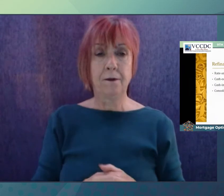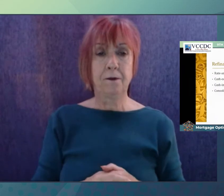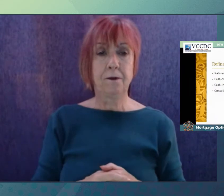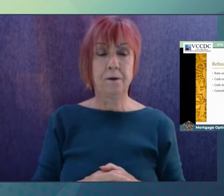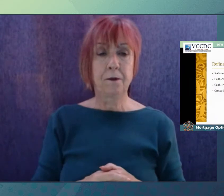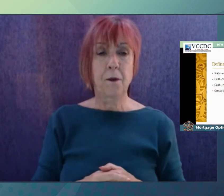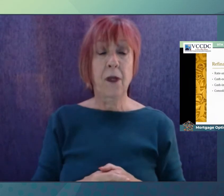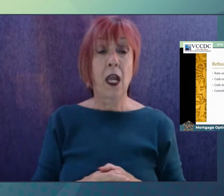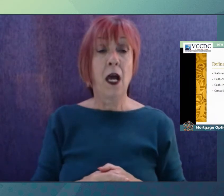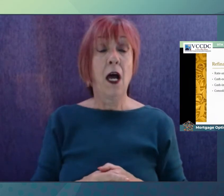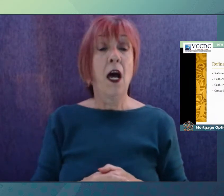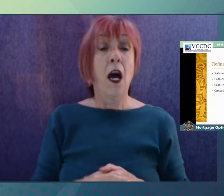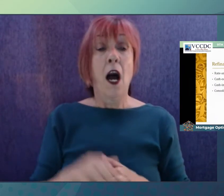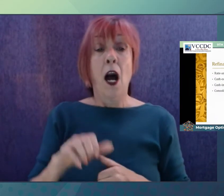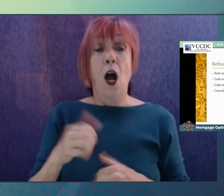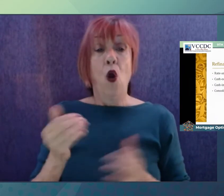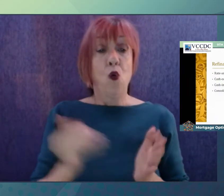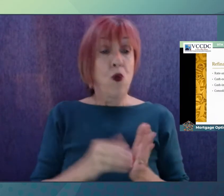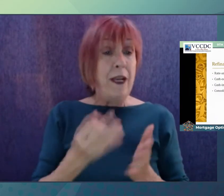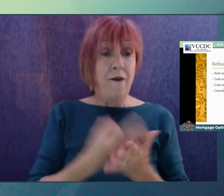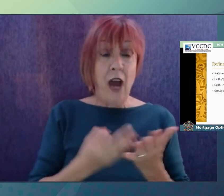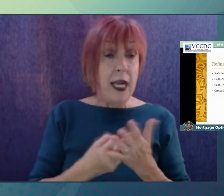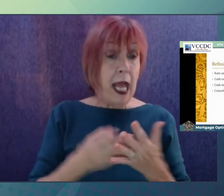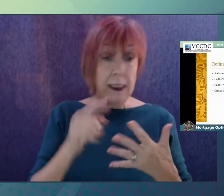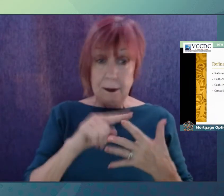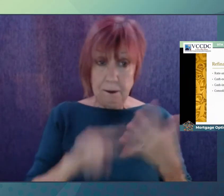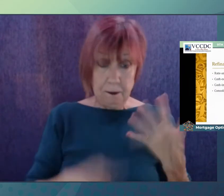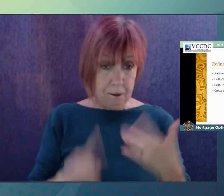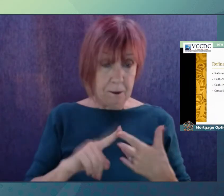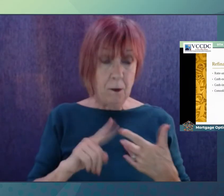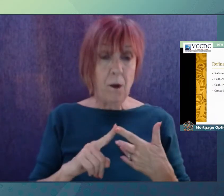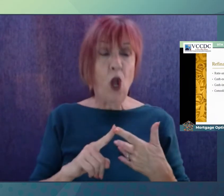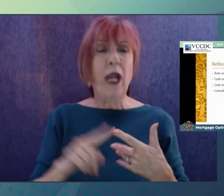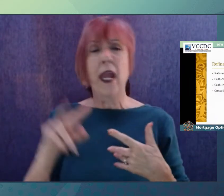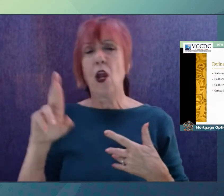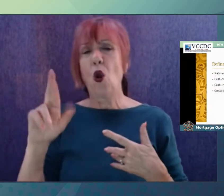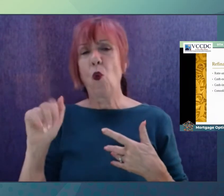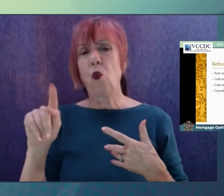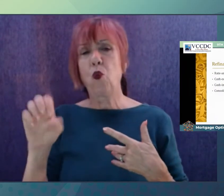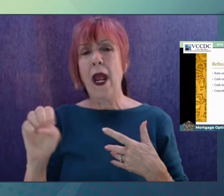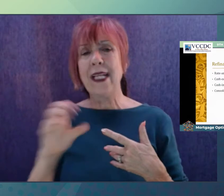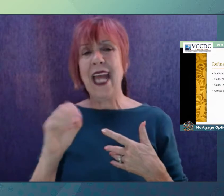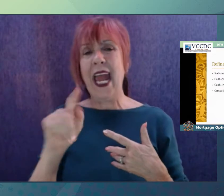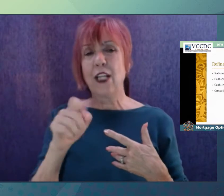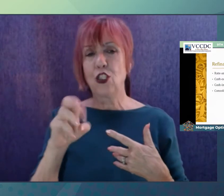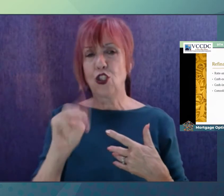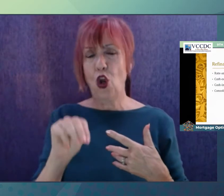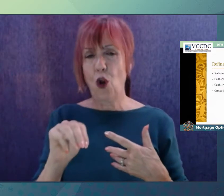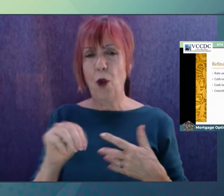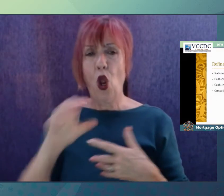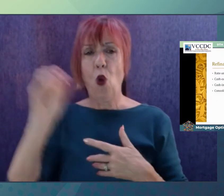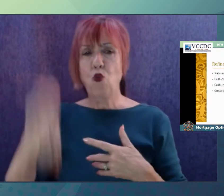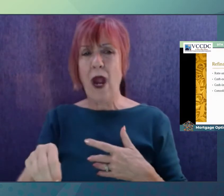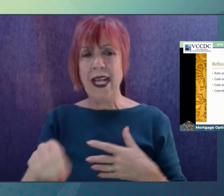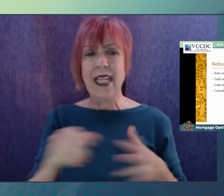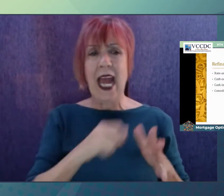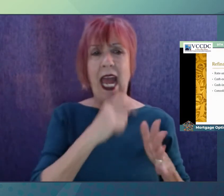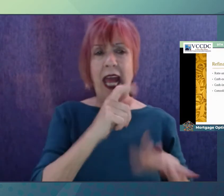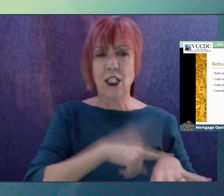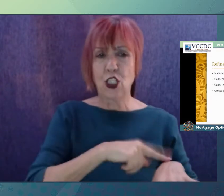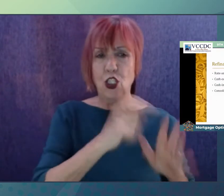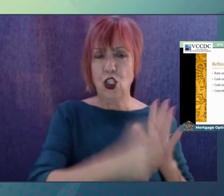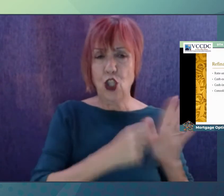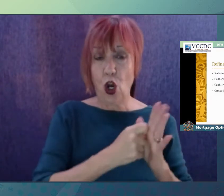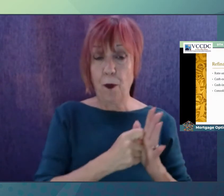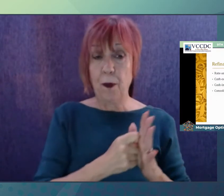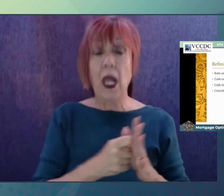these refinancing options include rate and term refinancing. This is the most common type of refinancing. It occurs when the original loan is